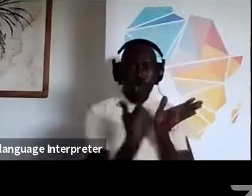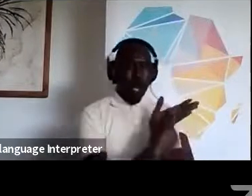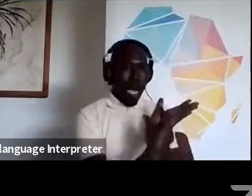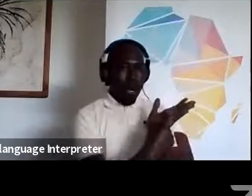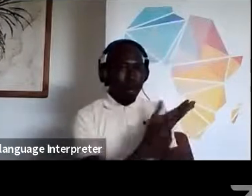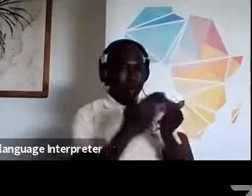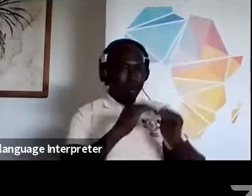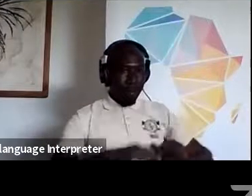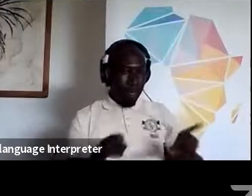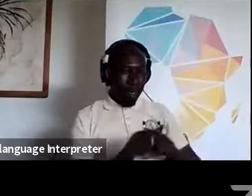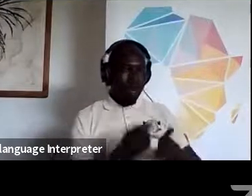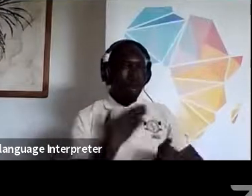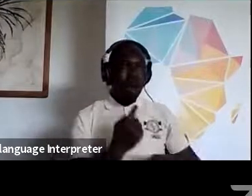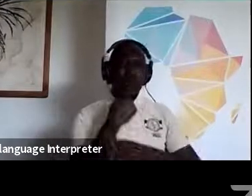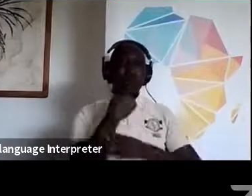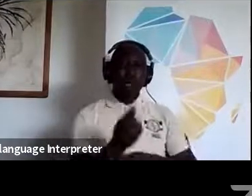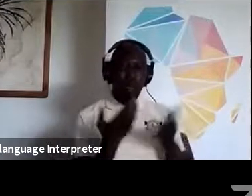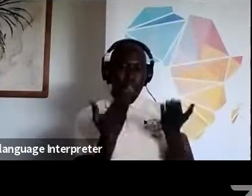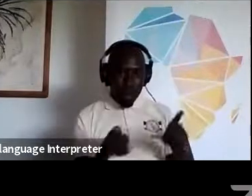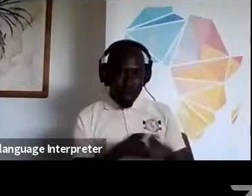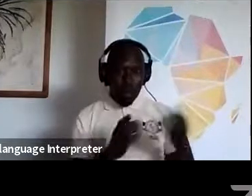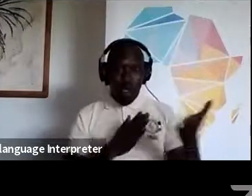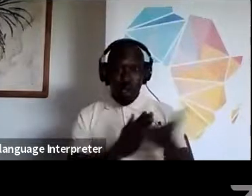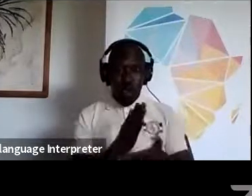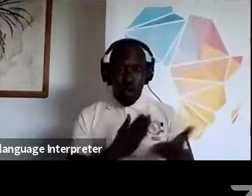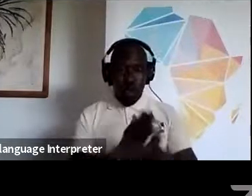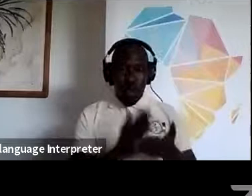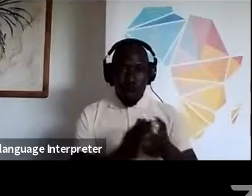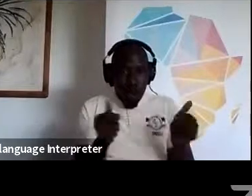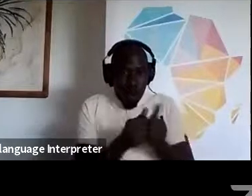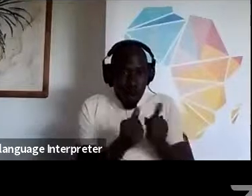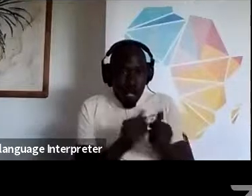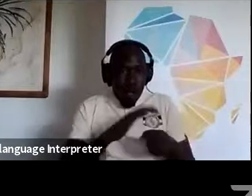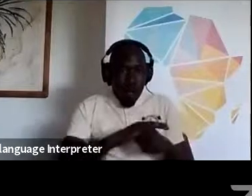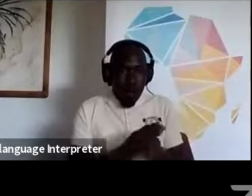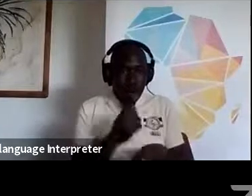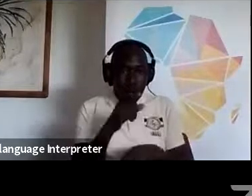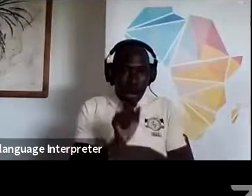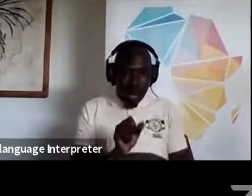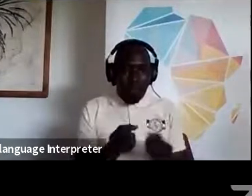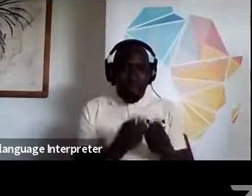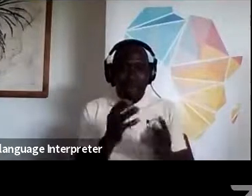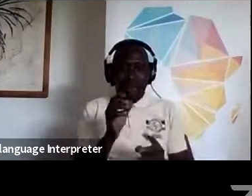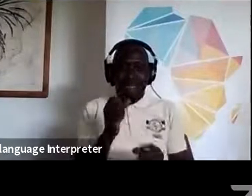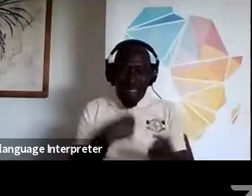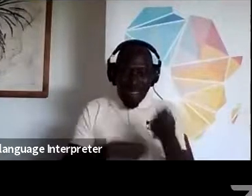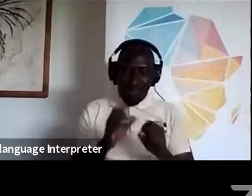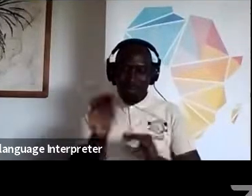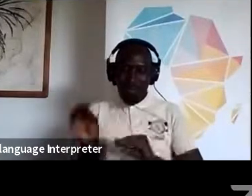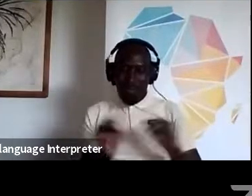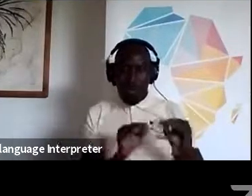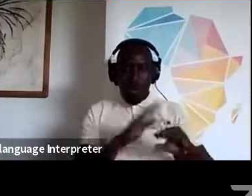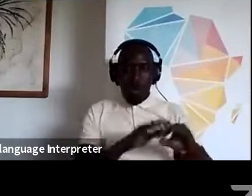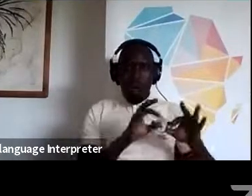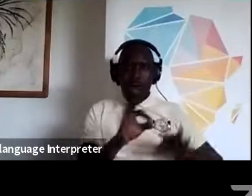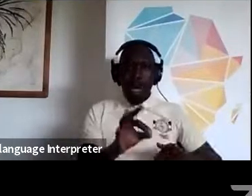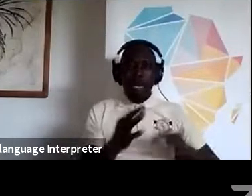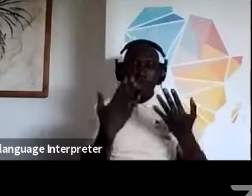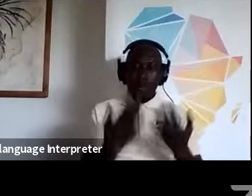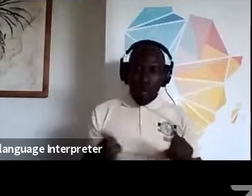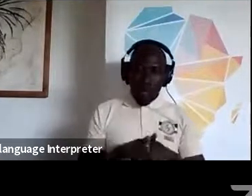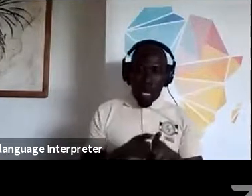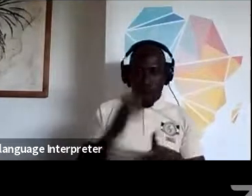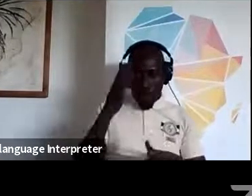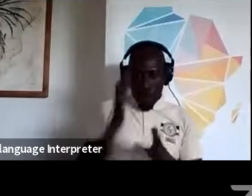I also want to say that it is true with the COVID-19, many activities moved online and,